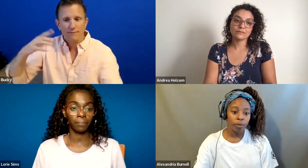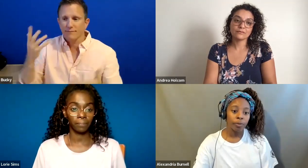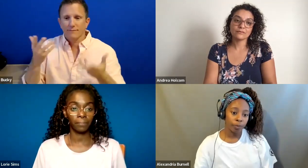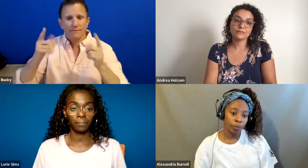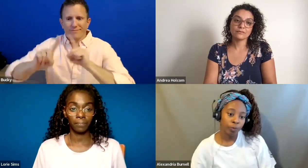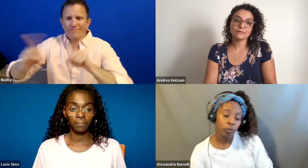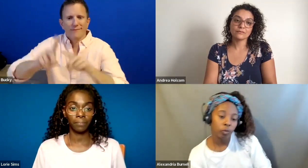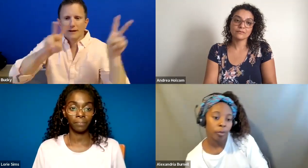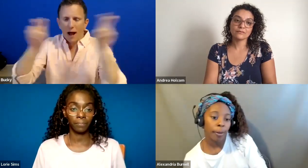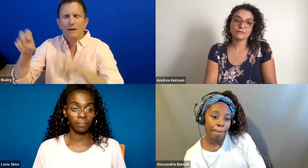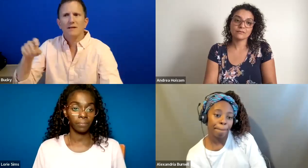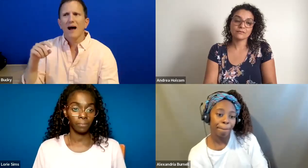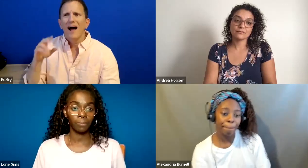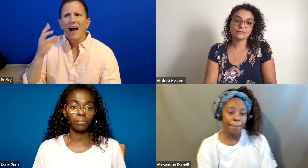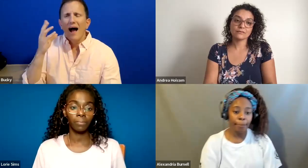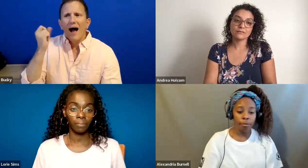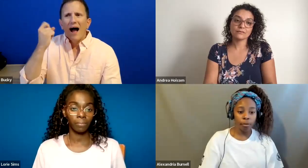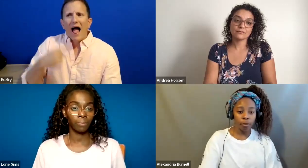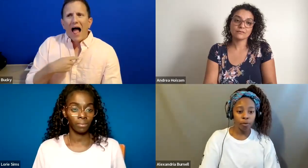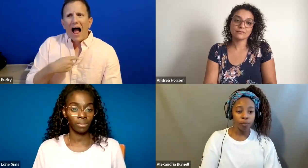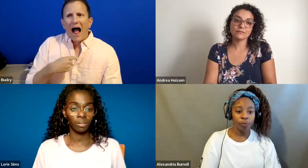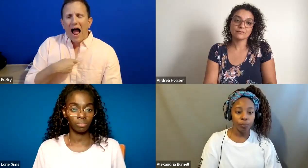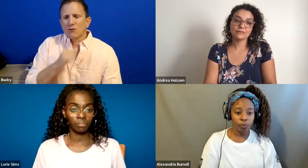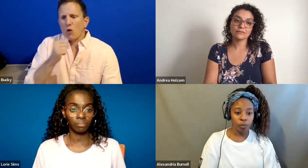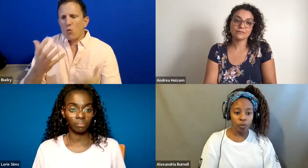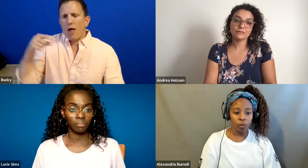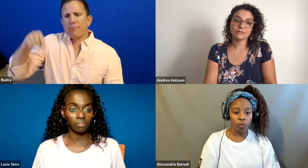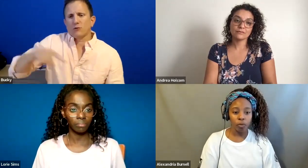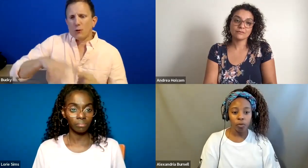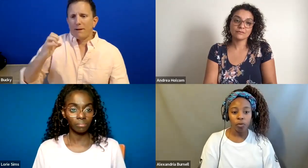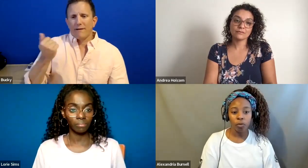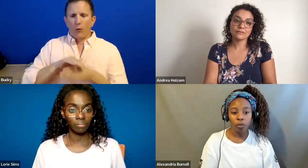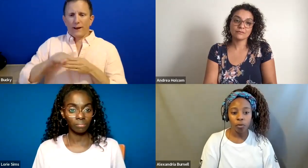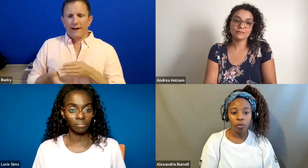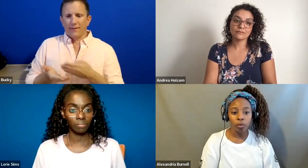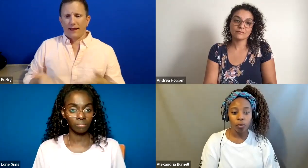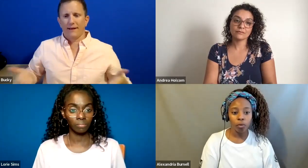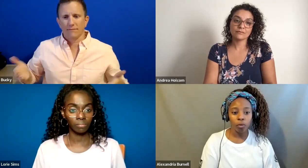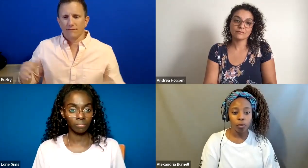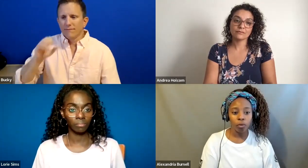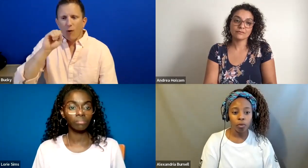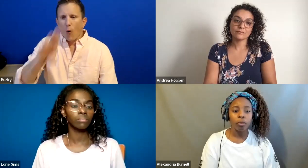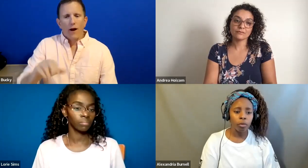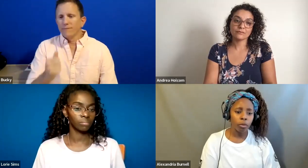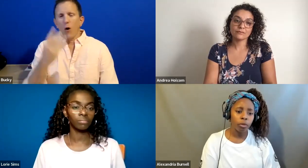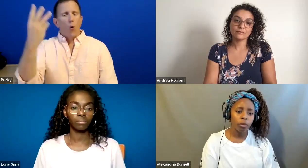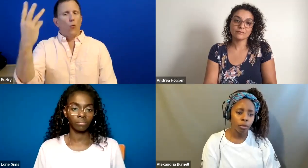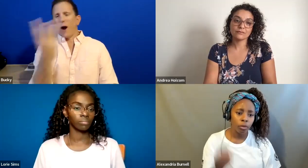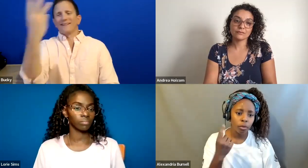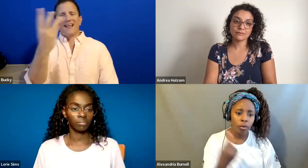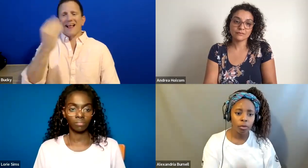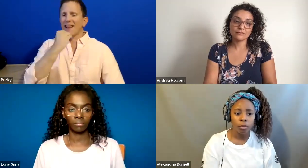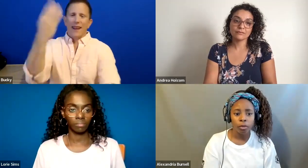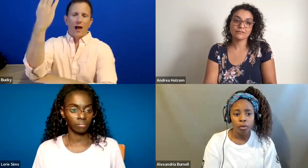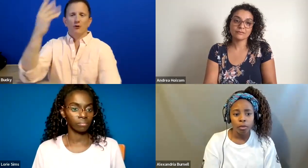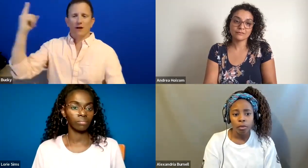having internal trainings where we unpack white privilege and various topics. But I don't want this to be a quote